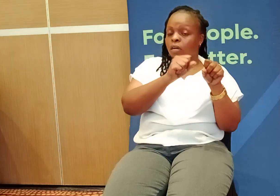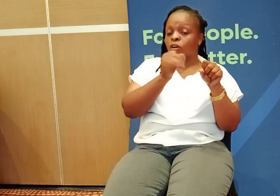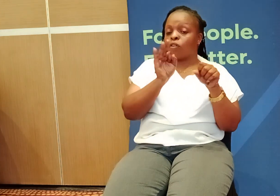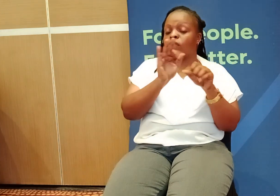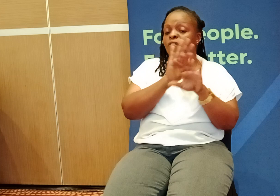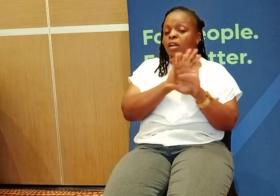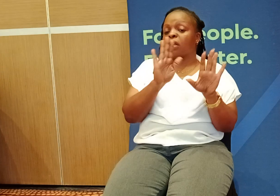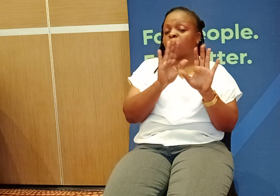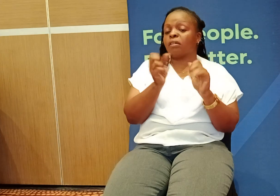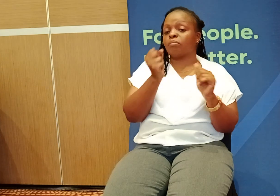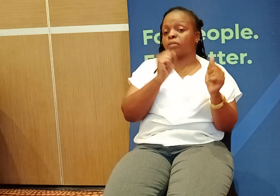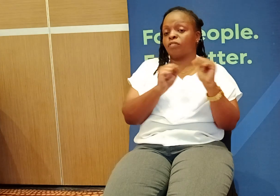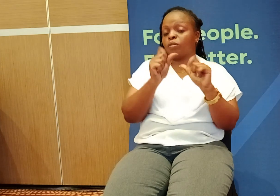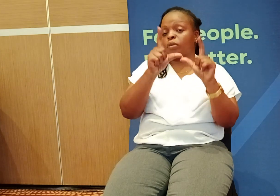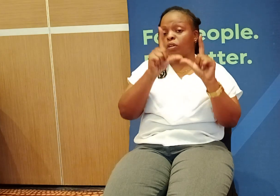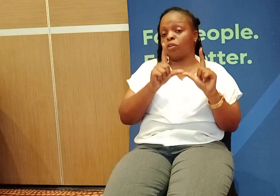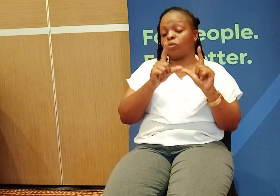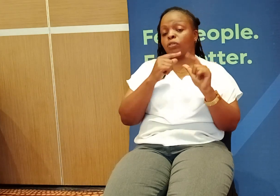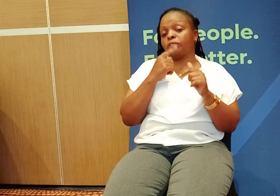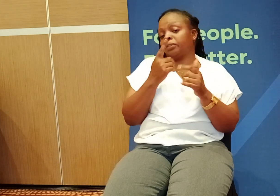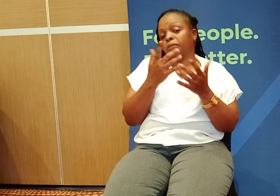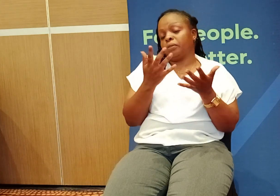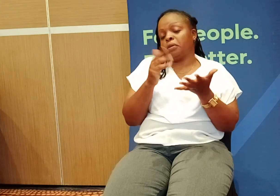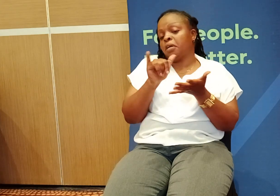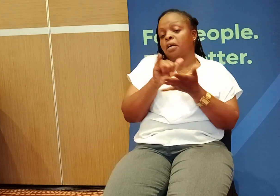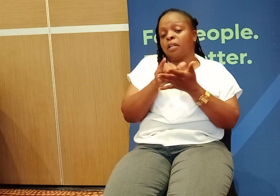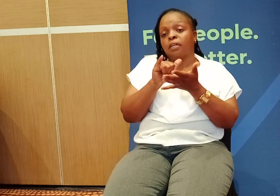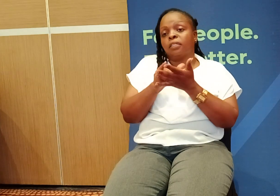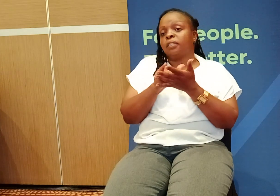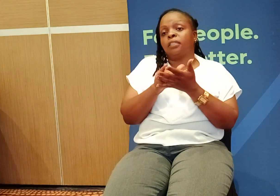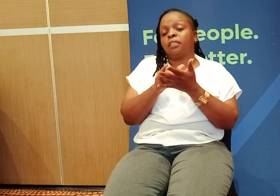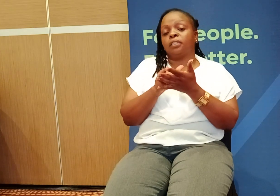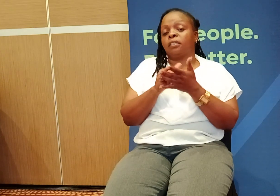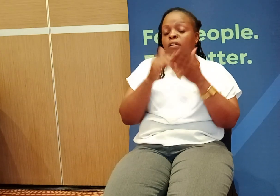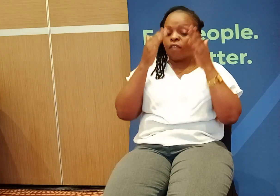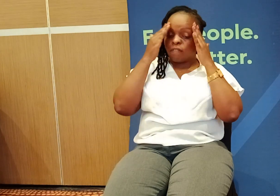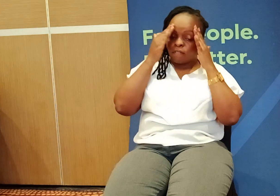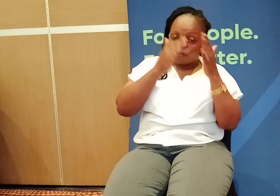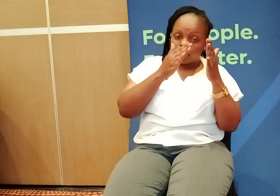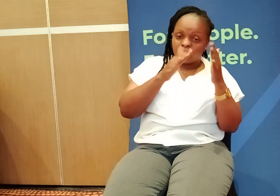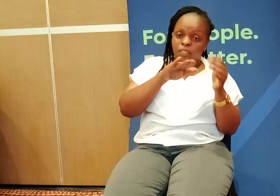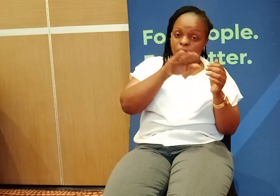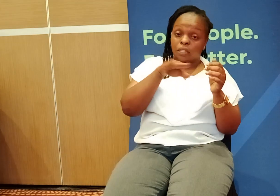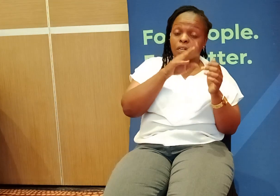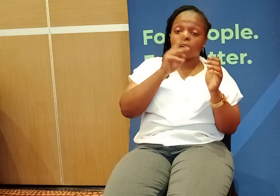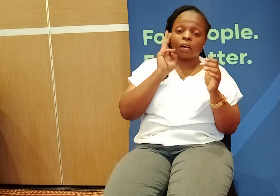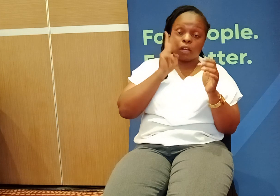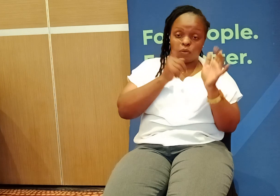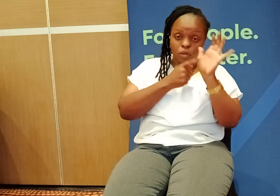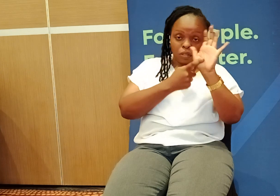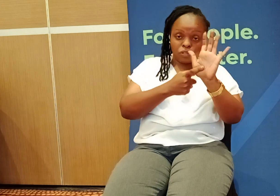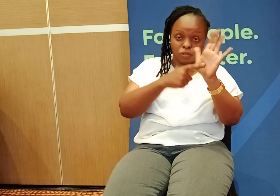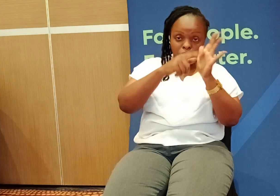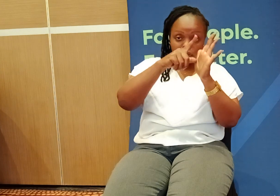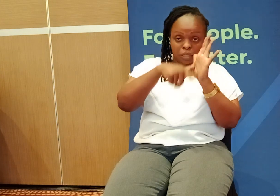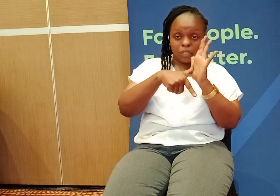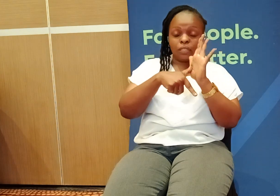non-performing loans. So that is a focus area, and I will show a slide later on that just talks to